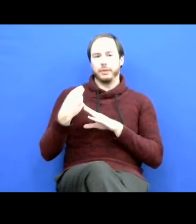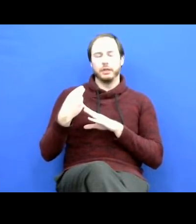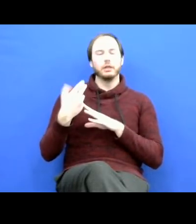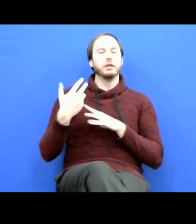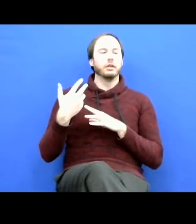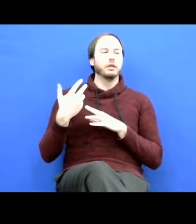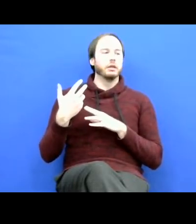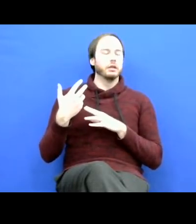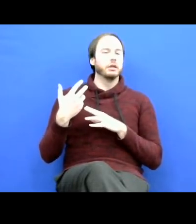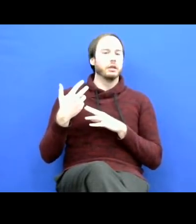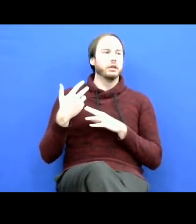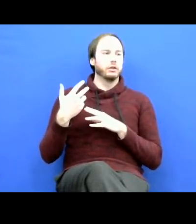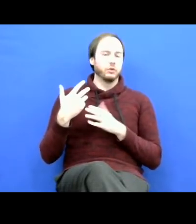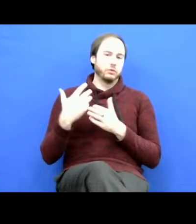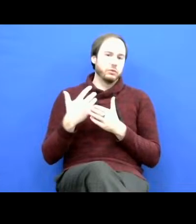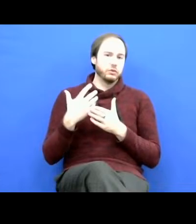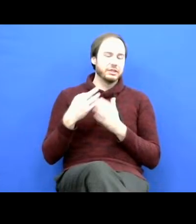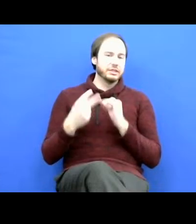money.